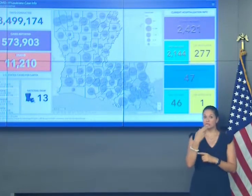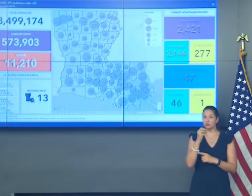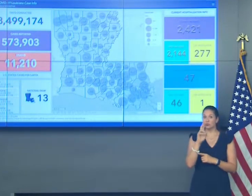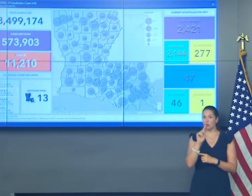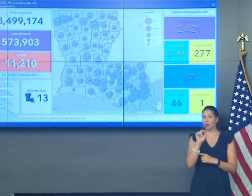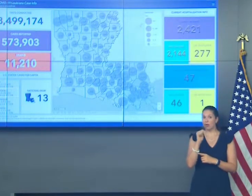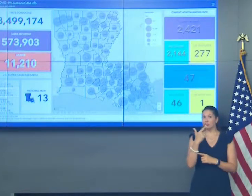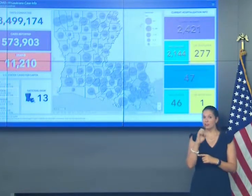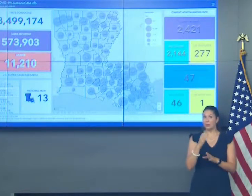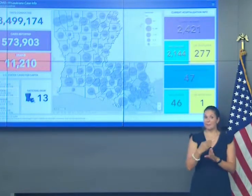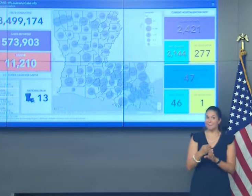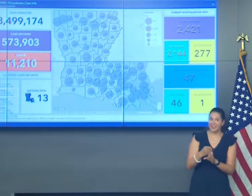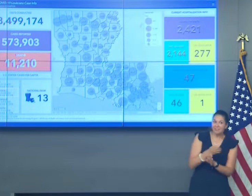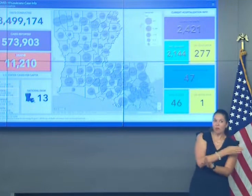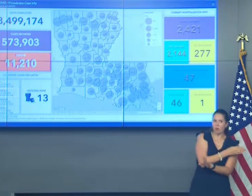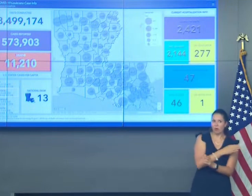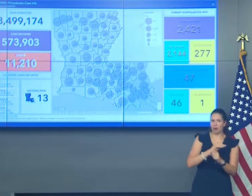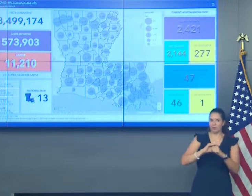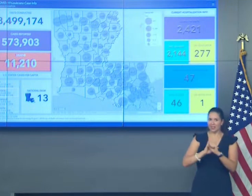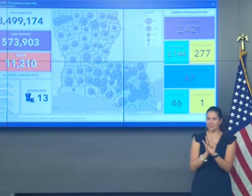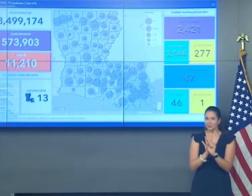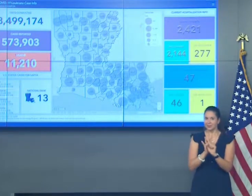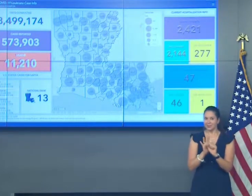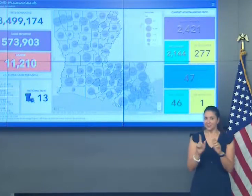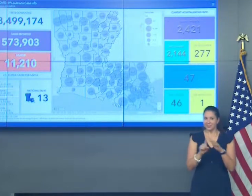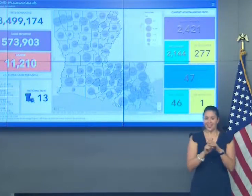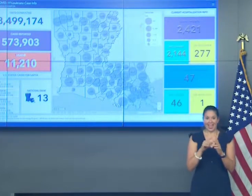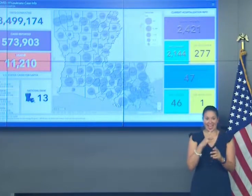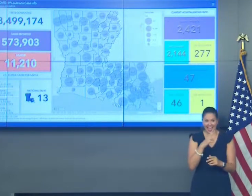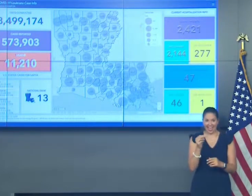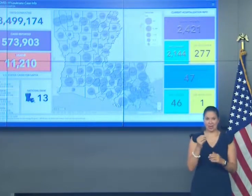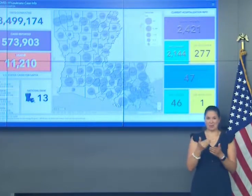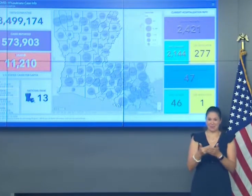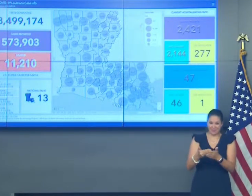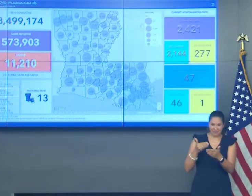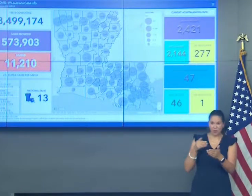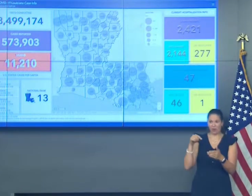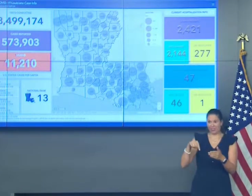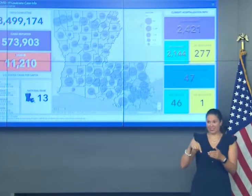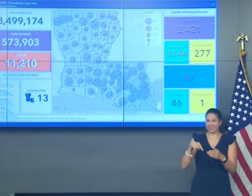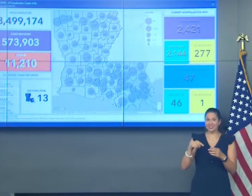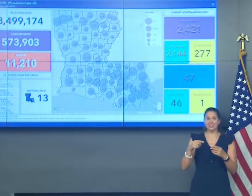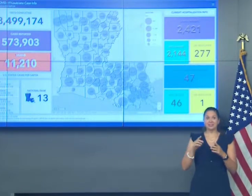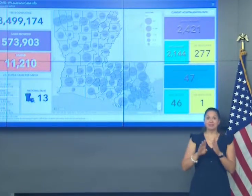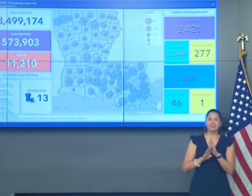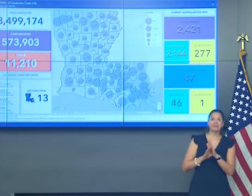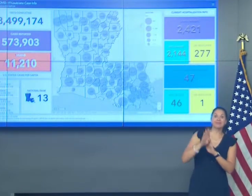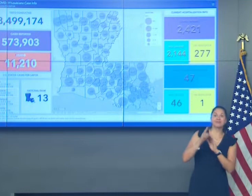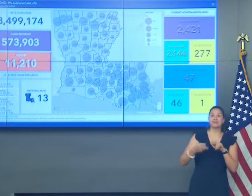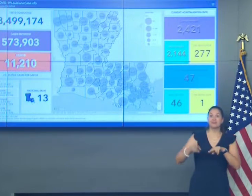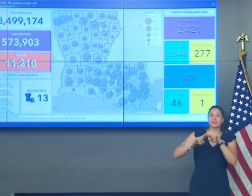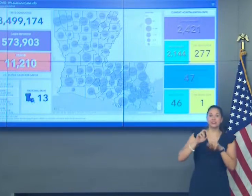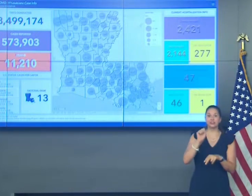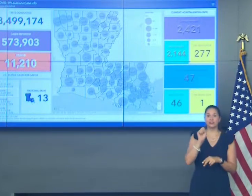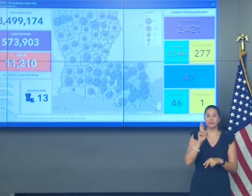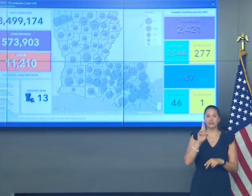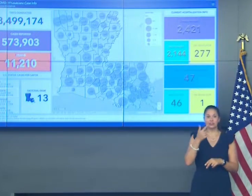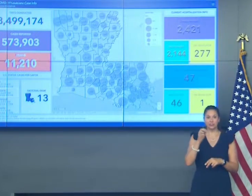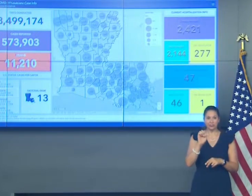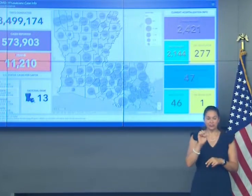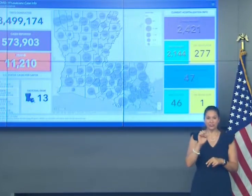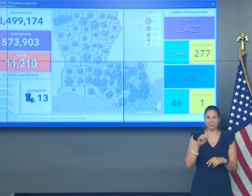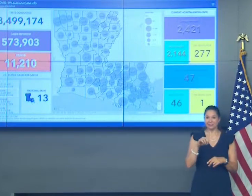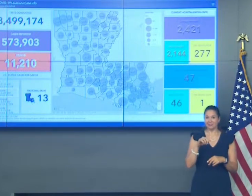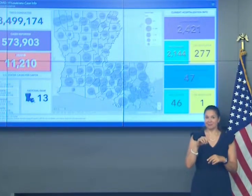before the pandemic started, and certainly before this surge started. In fact, there are about 7,500 open positions